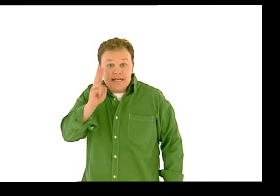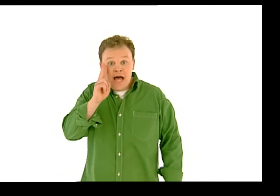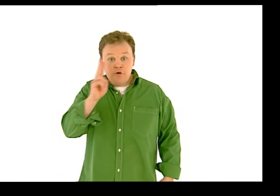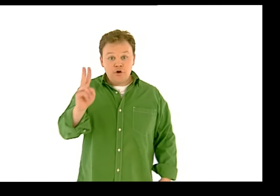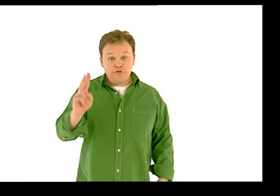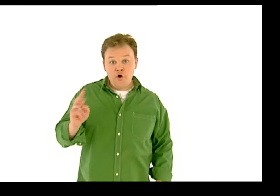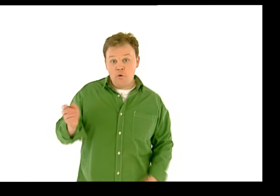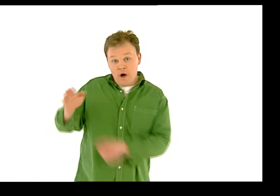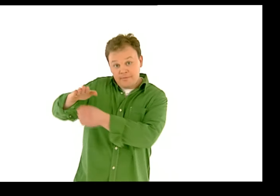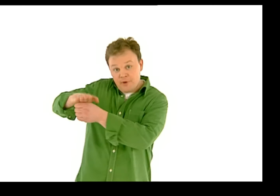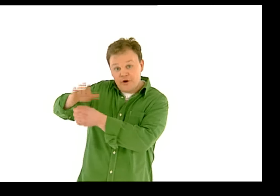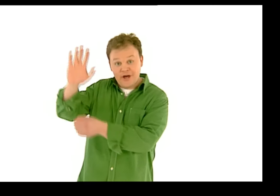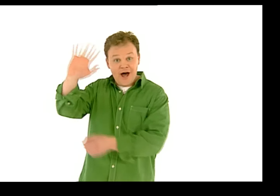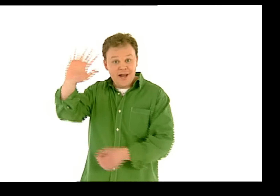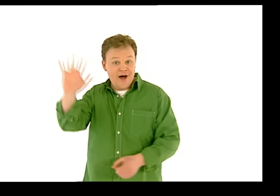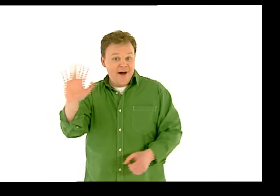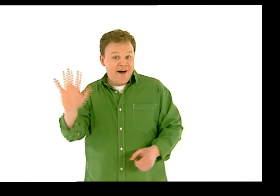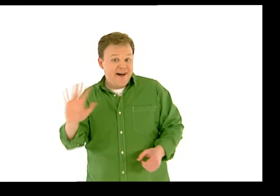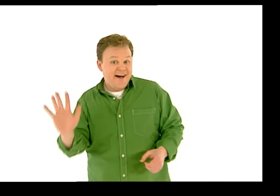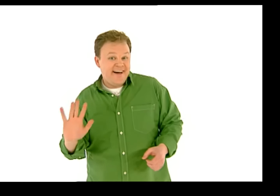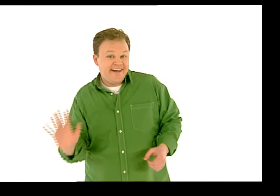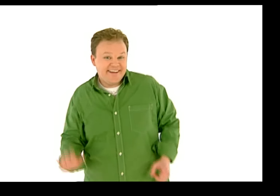Now look for one more colour.